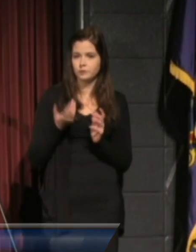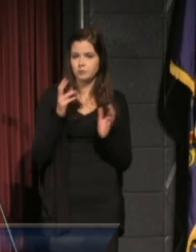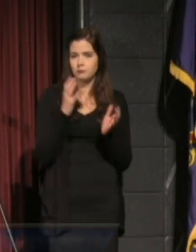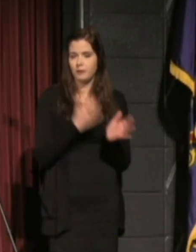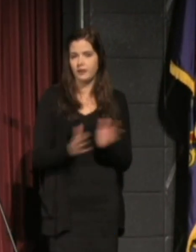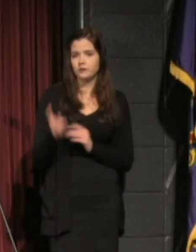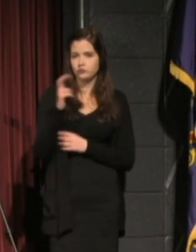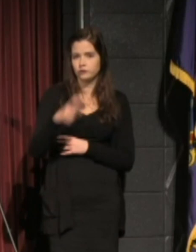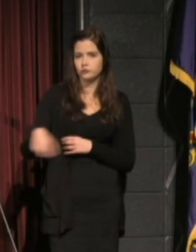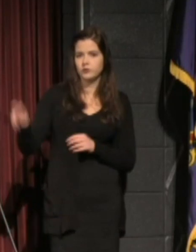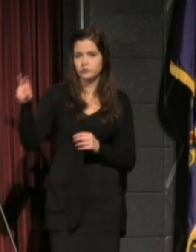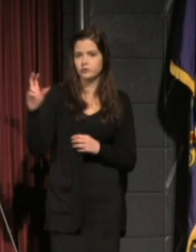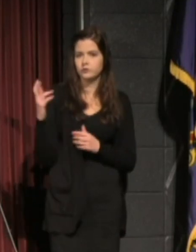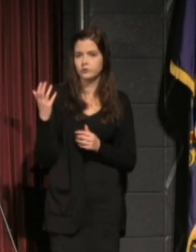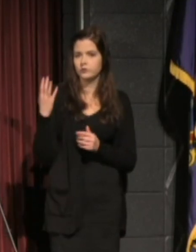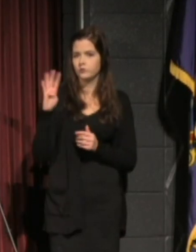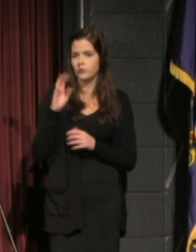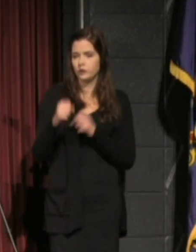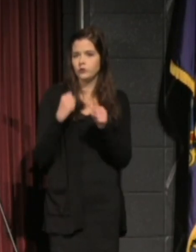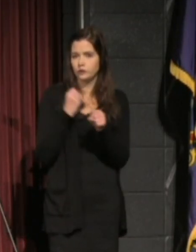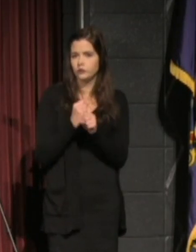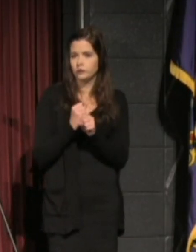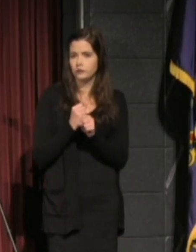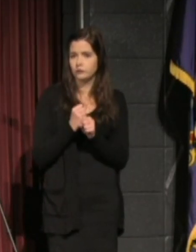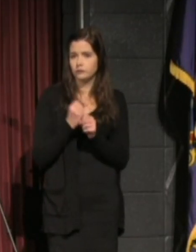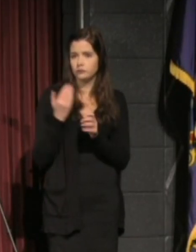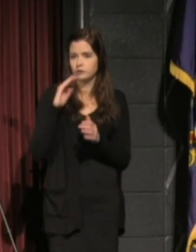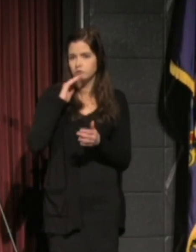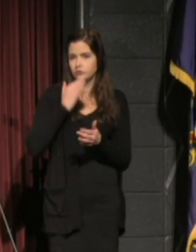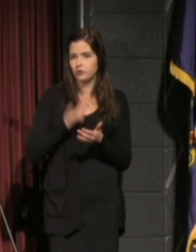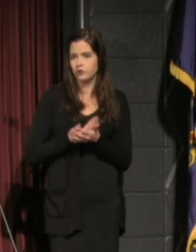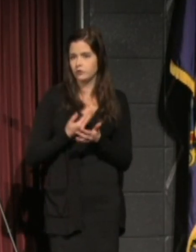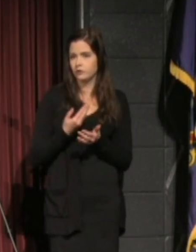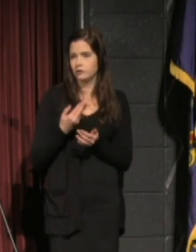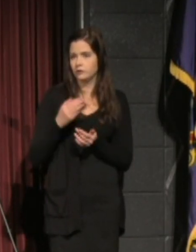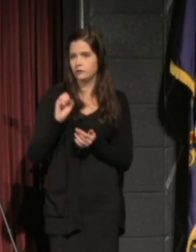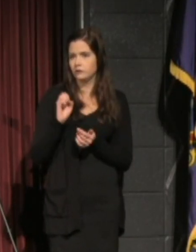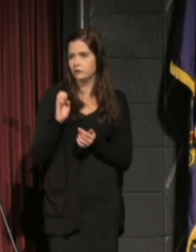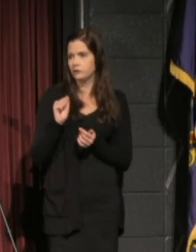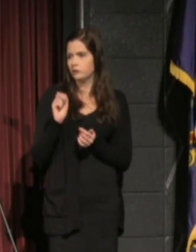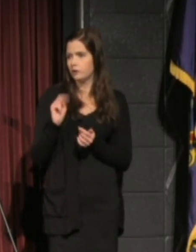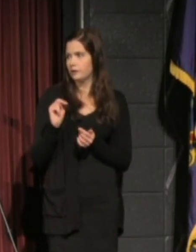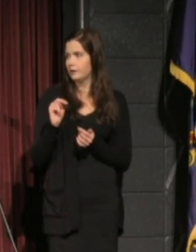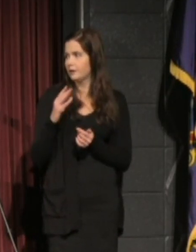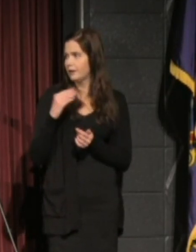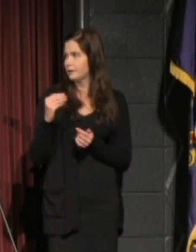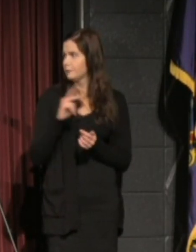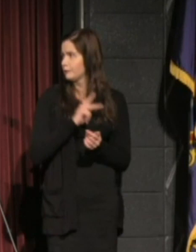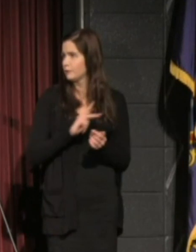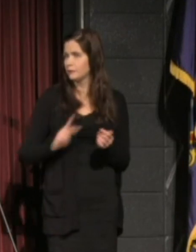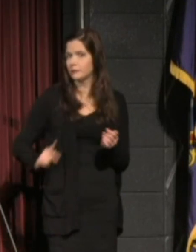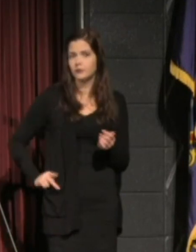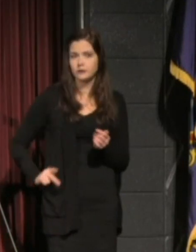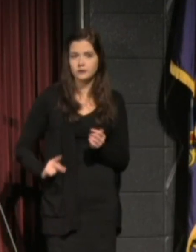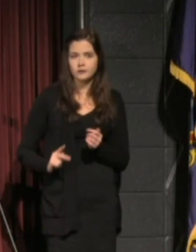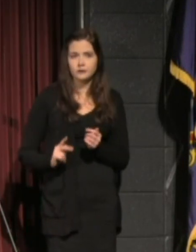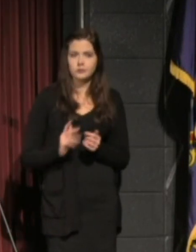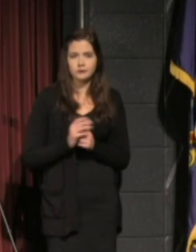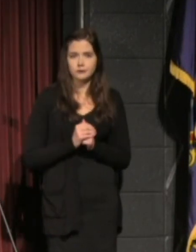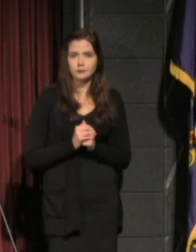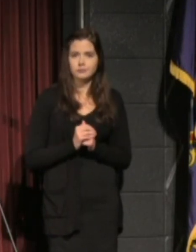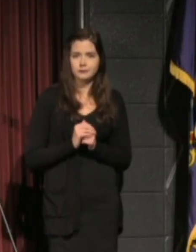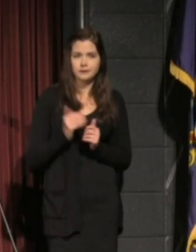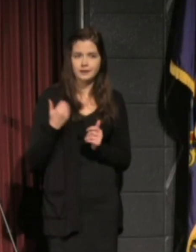school to study biology. She is the daughter of Sean and Princess Kakahuna and has six siblings.